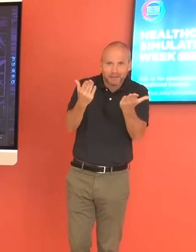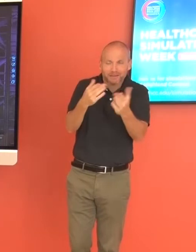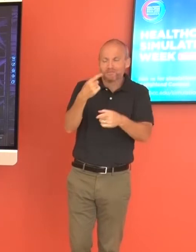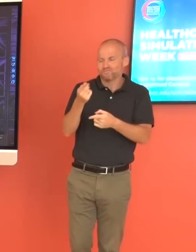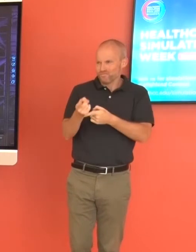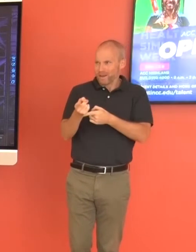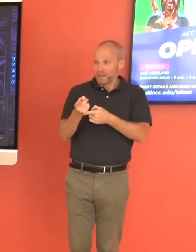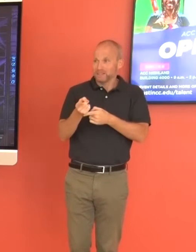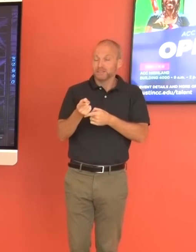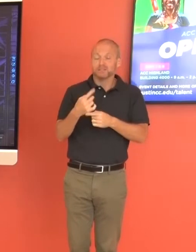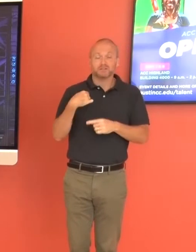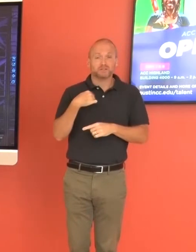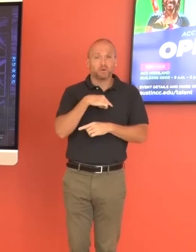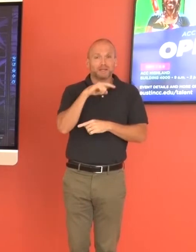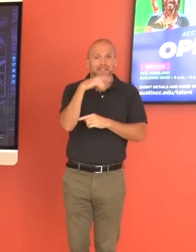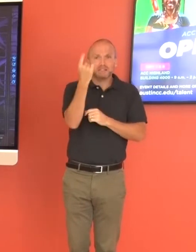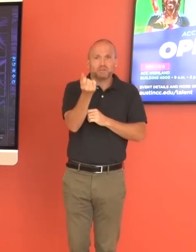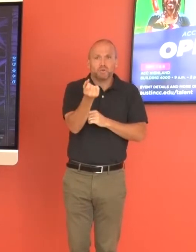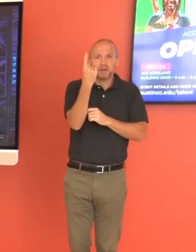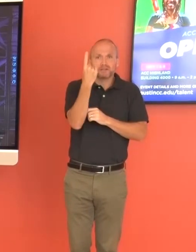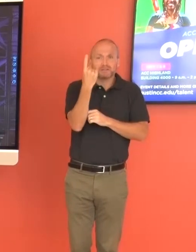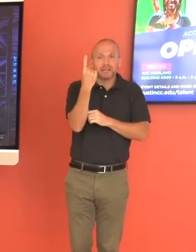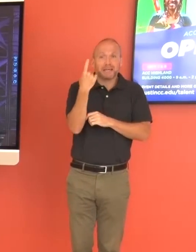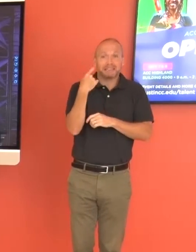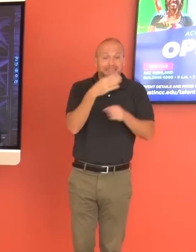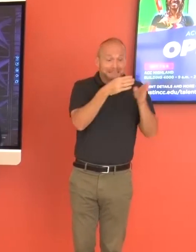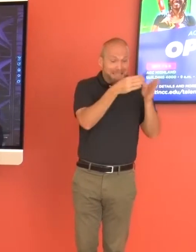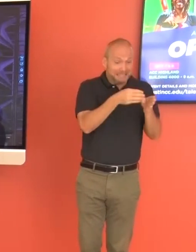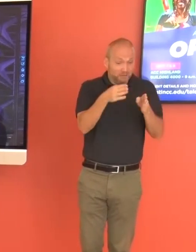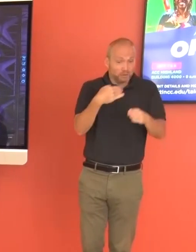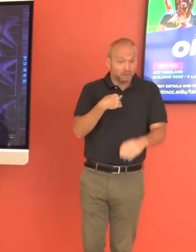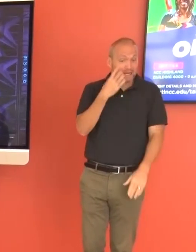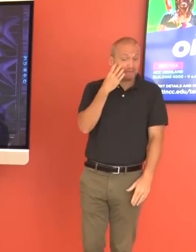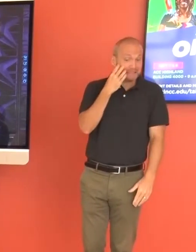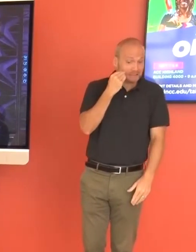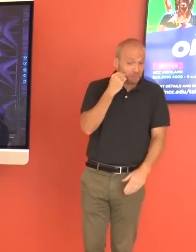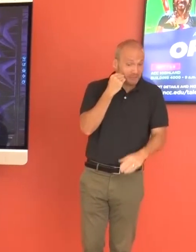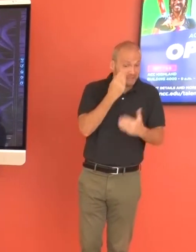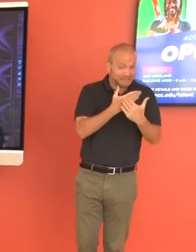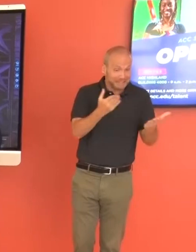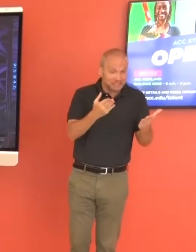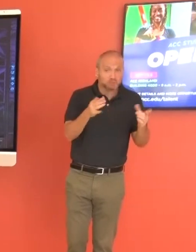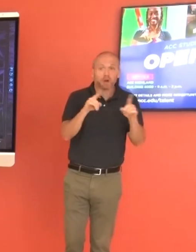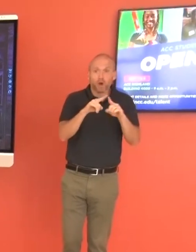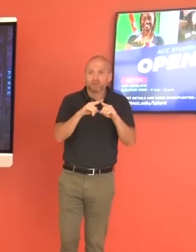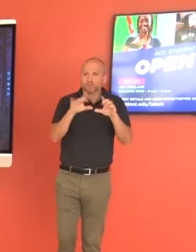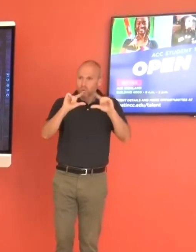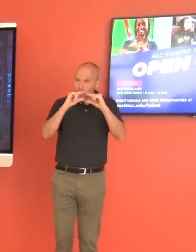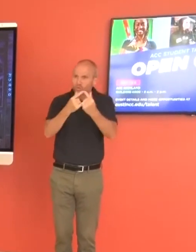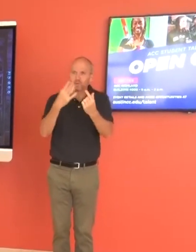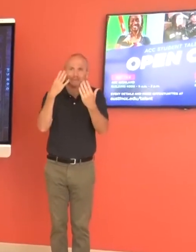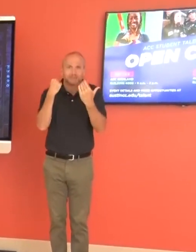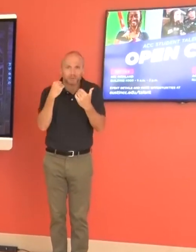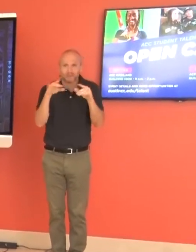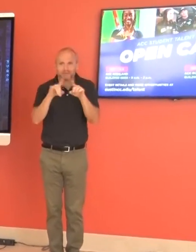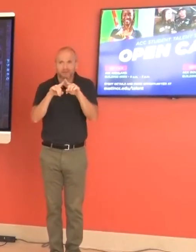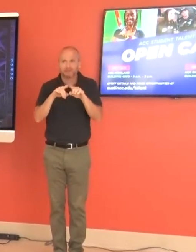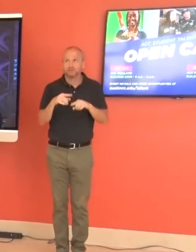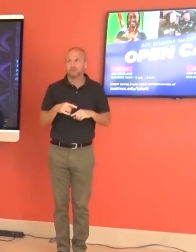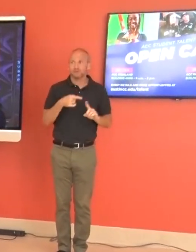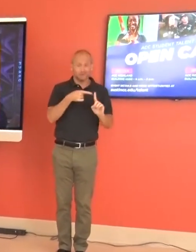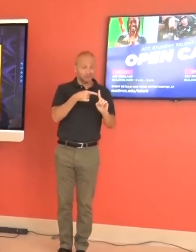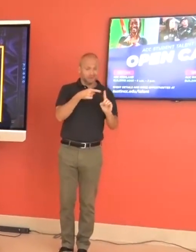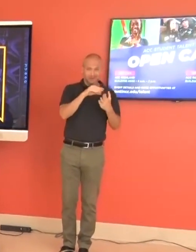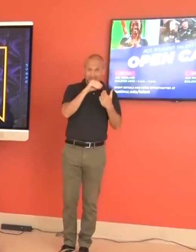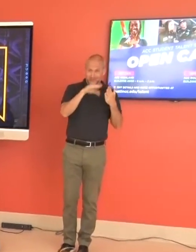it's understanding that we experience things individually, yet collectively. For that one student, when we understand that